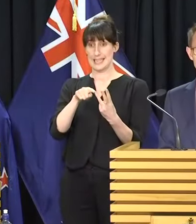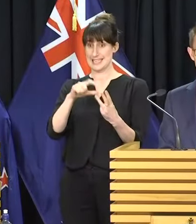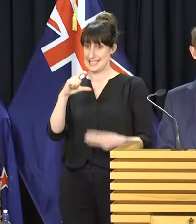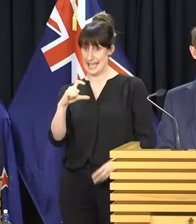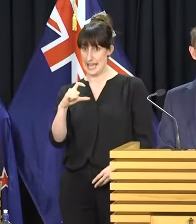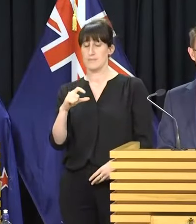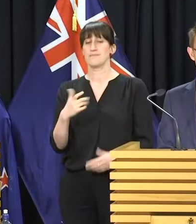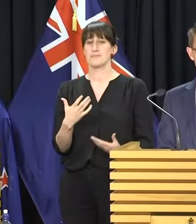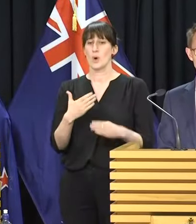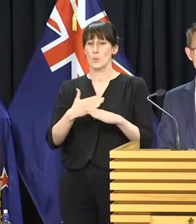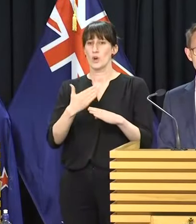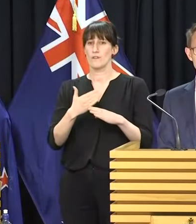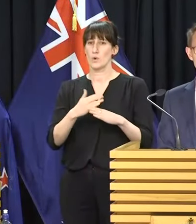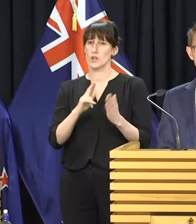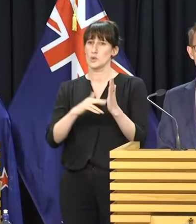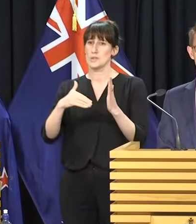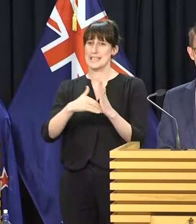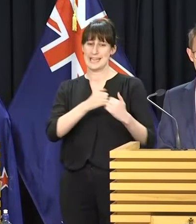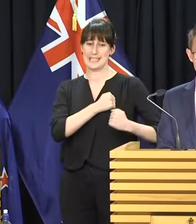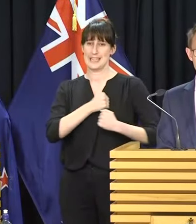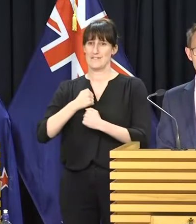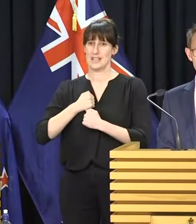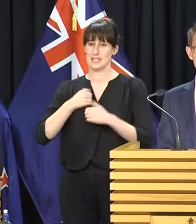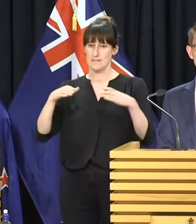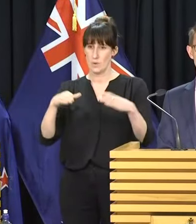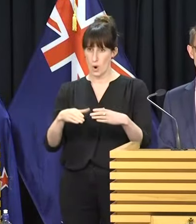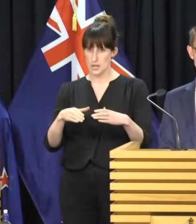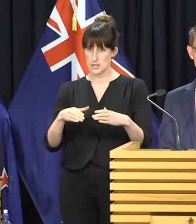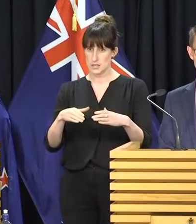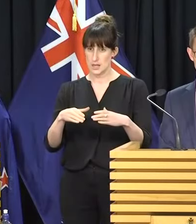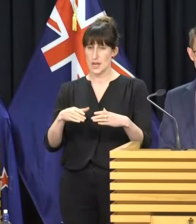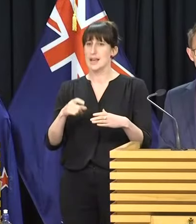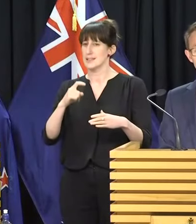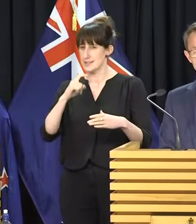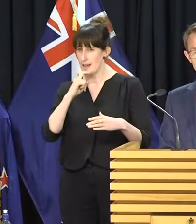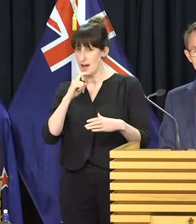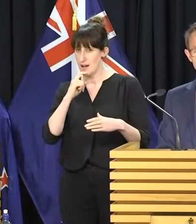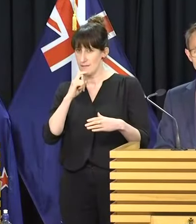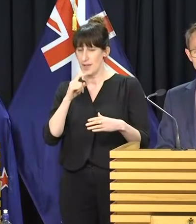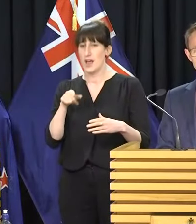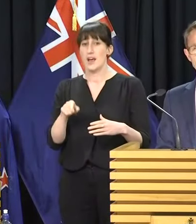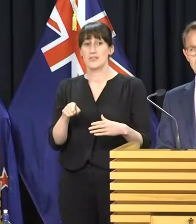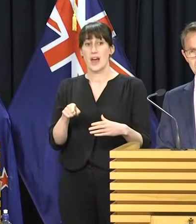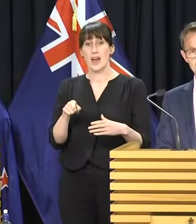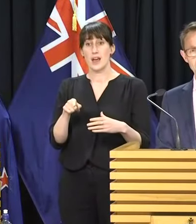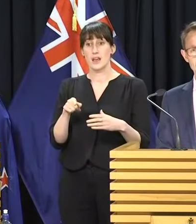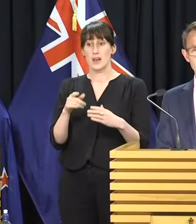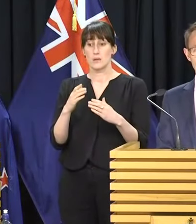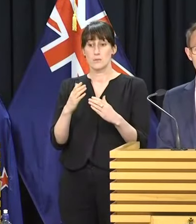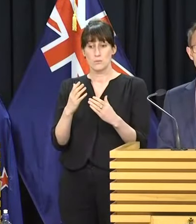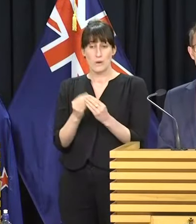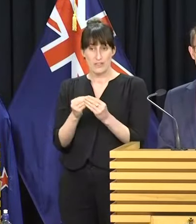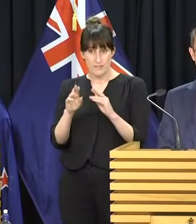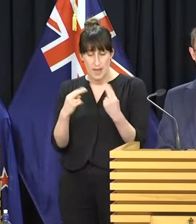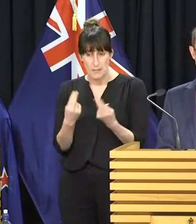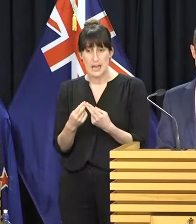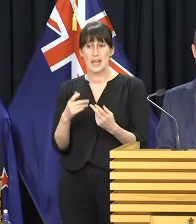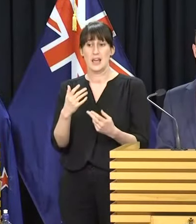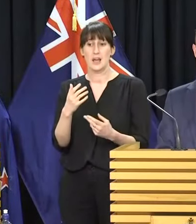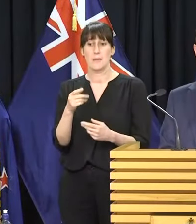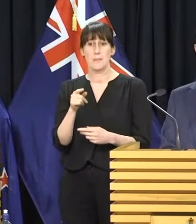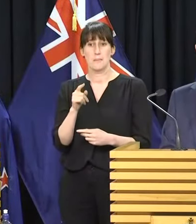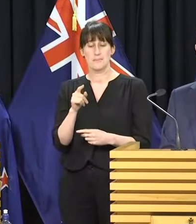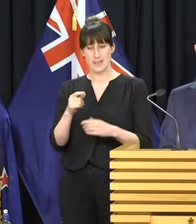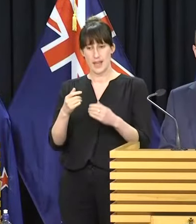contact who has been in isolation along with their family since Saturday and didn't develop symptoms till Monday, and had already